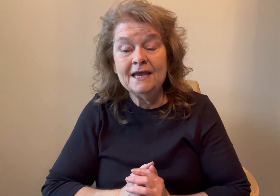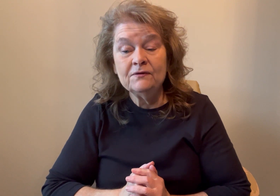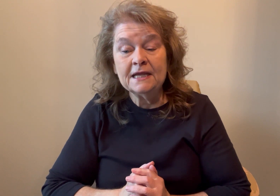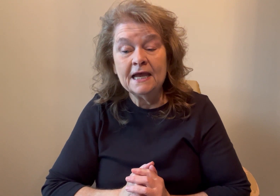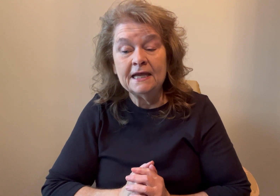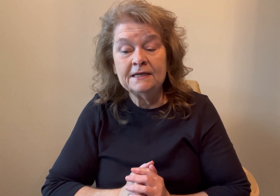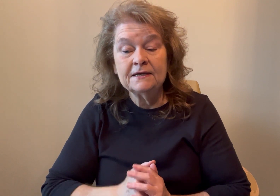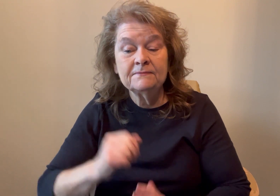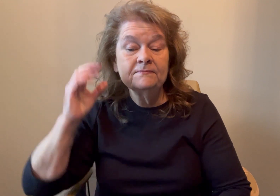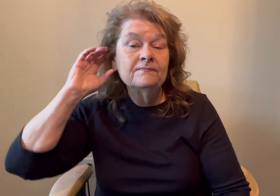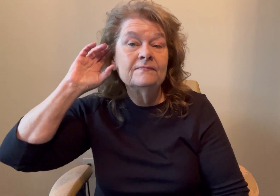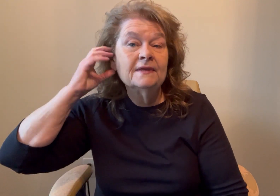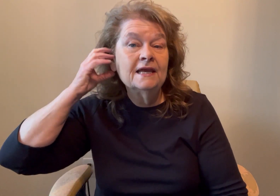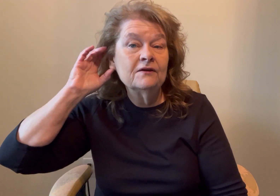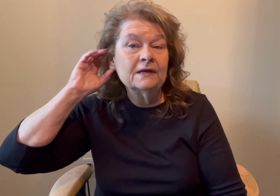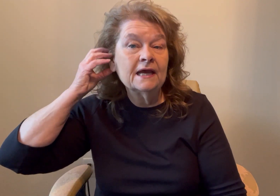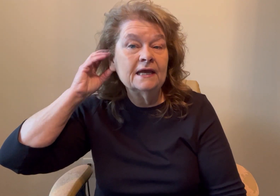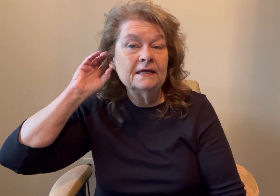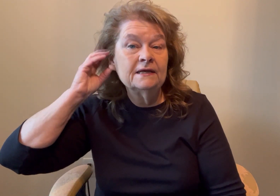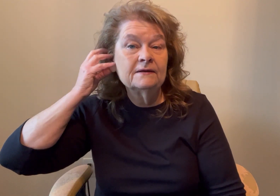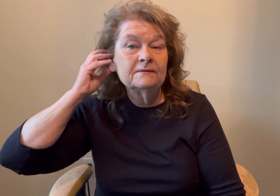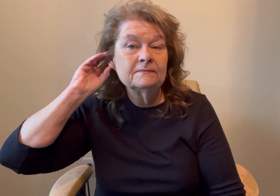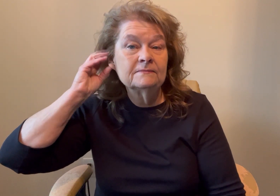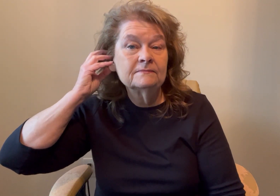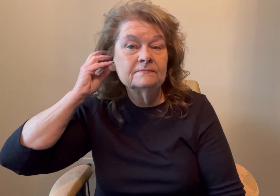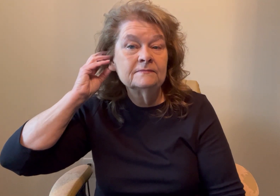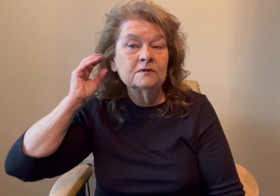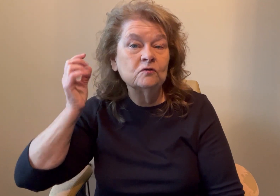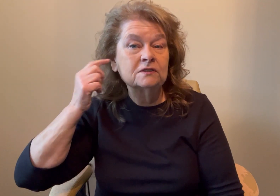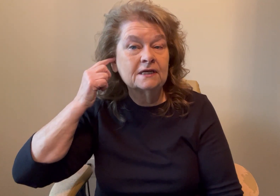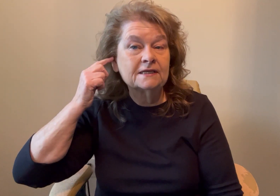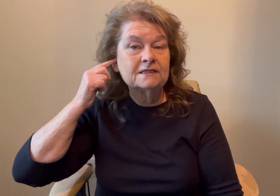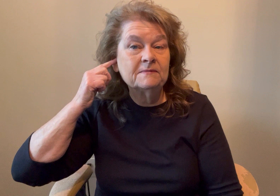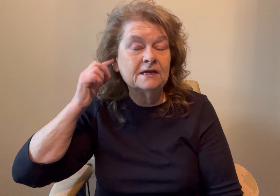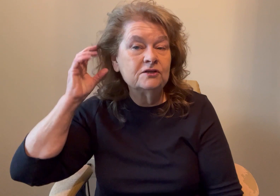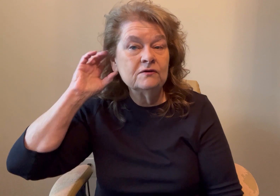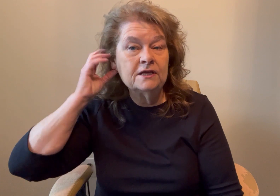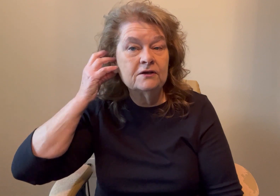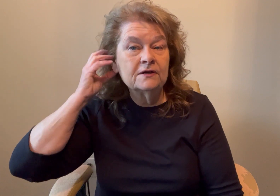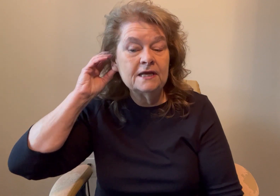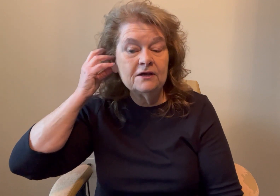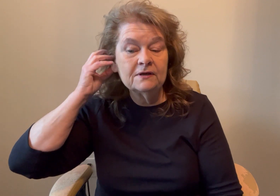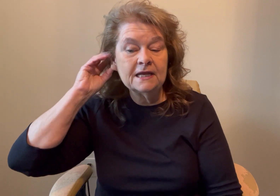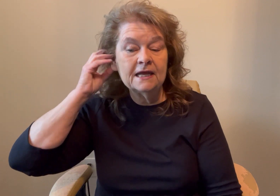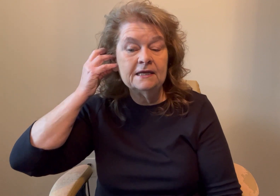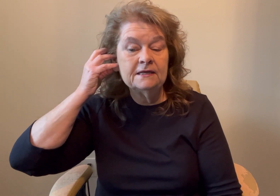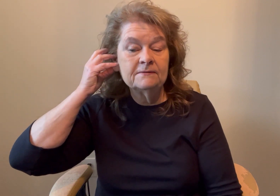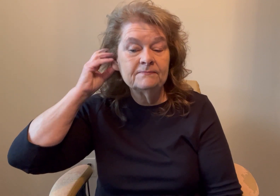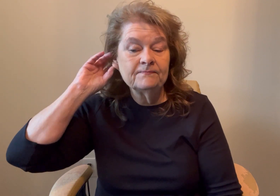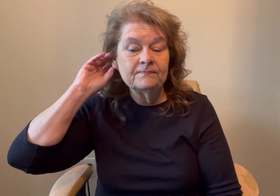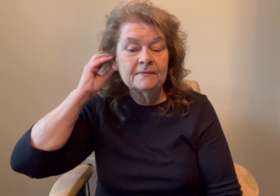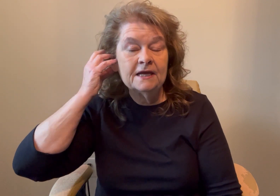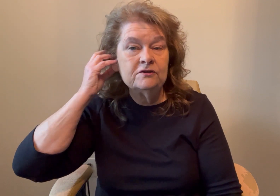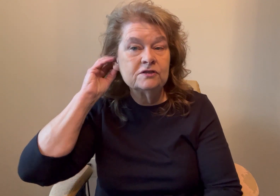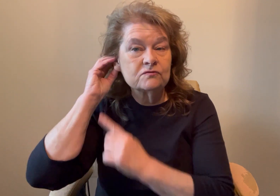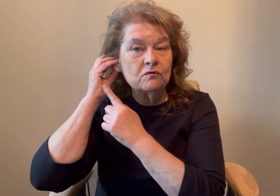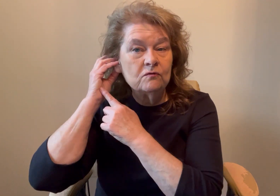Hearing aid. Hearing aid. Of course, like something in your ear. Hearing aid. And you just roll